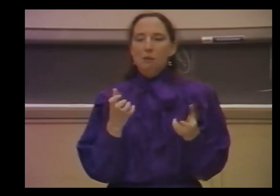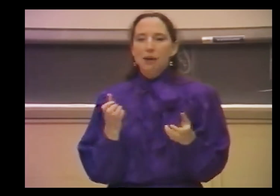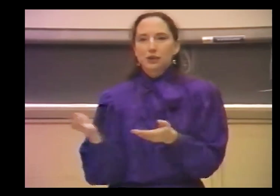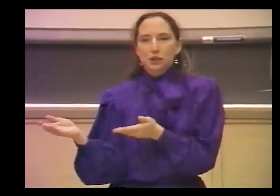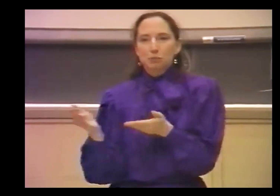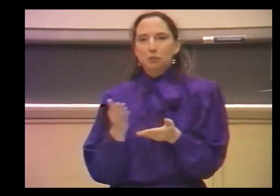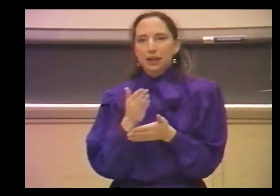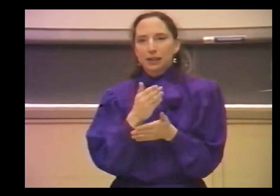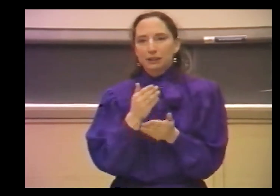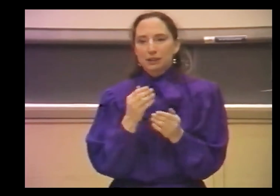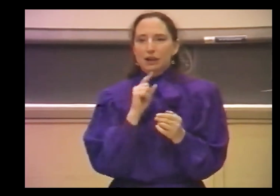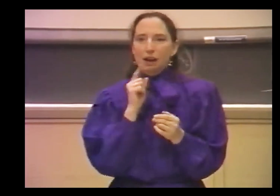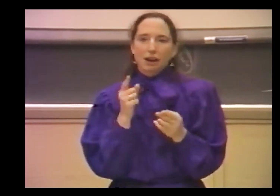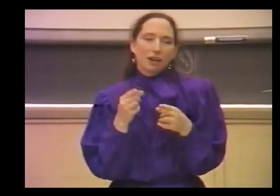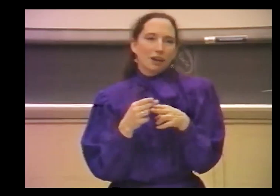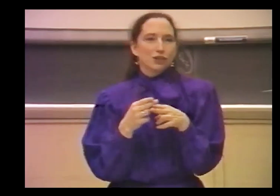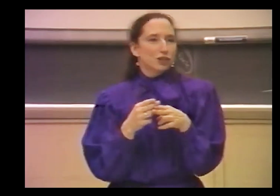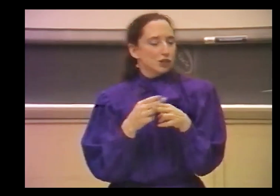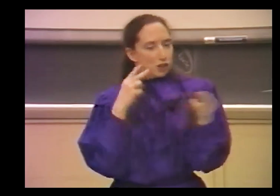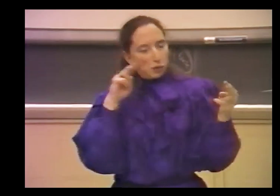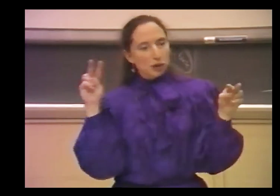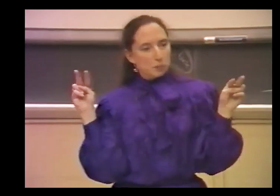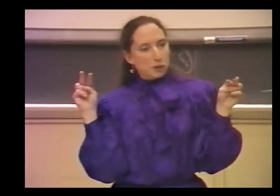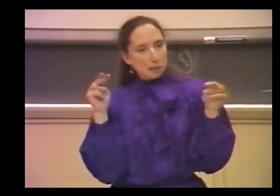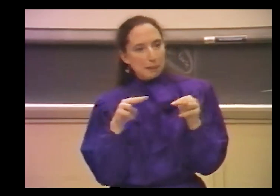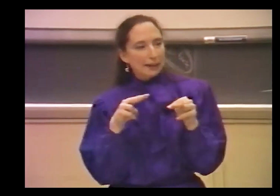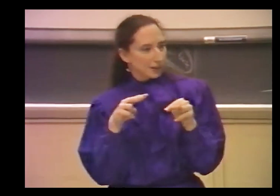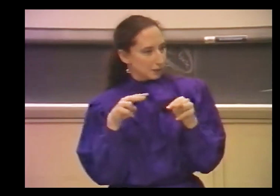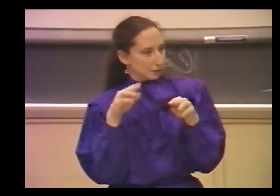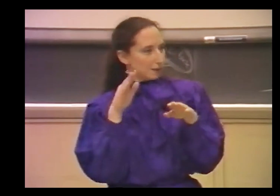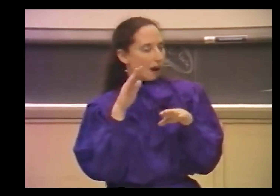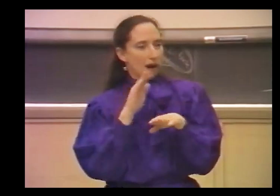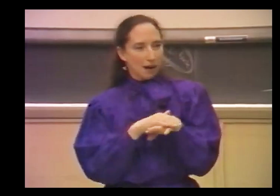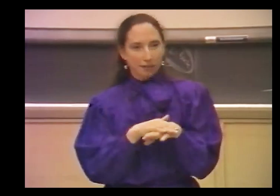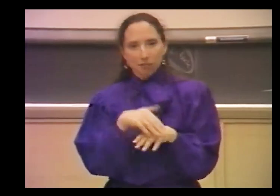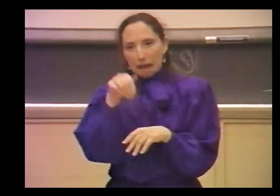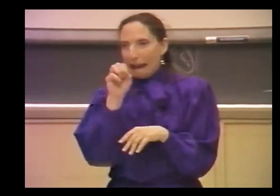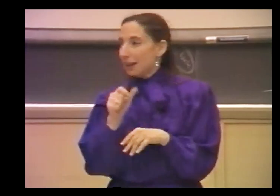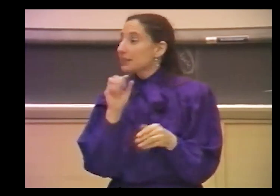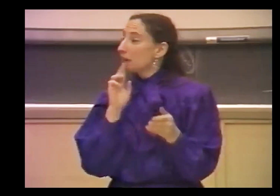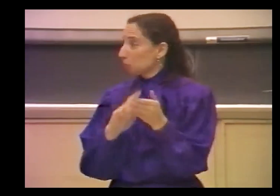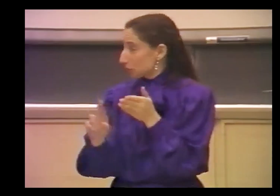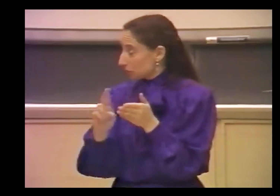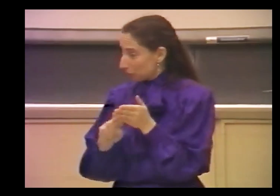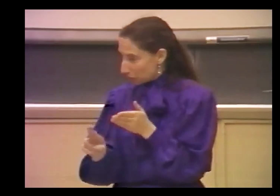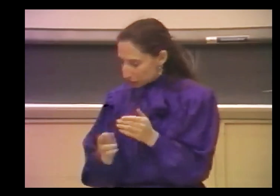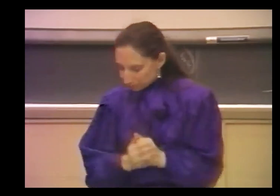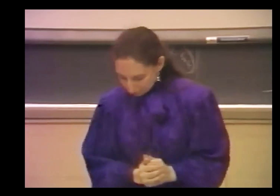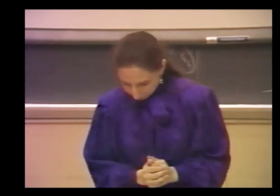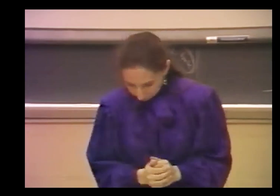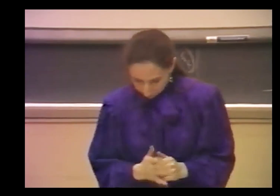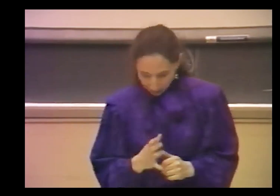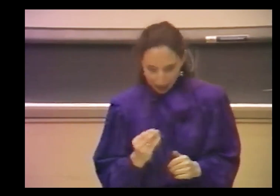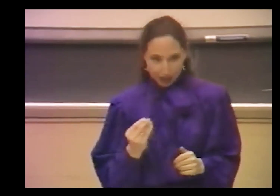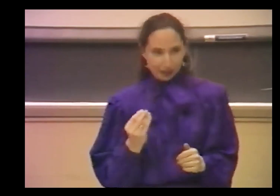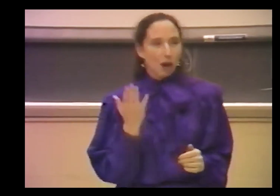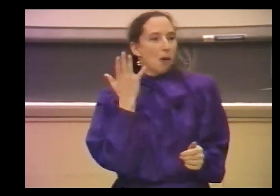I wanted to bring a just short perspective on ASL research and